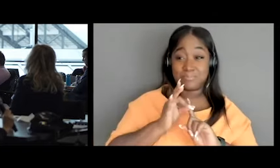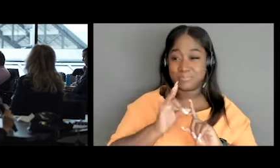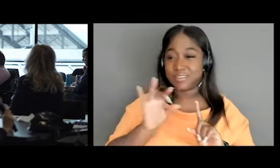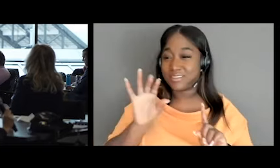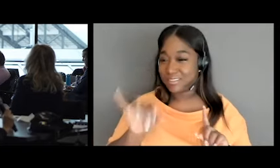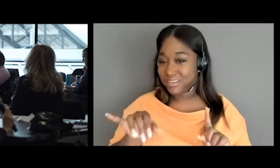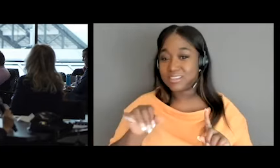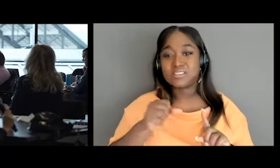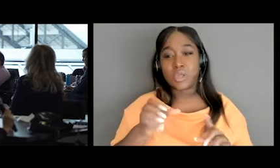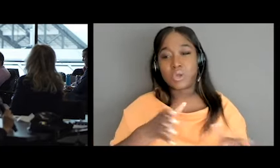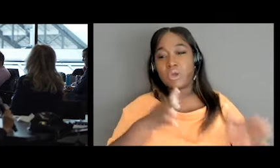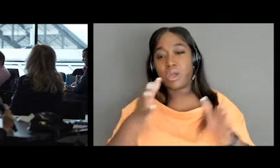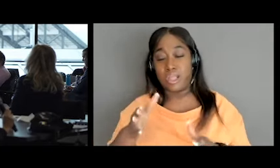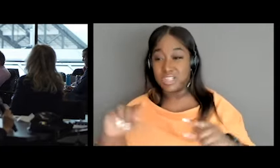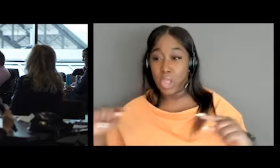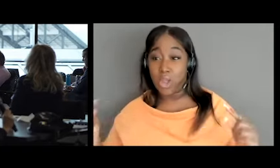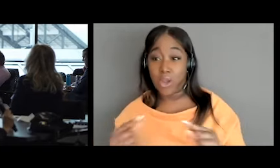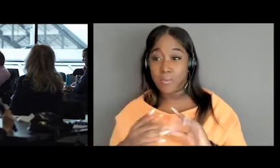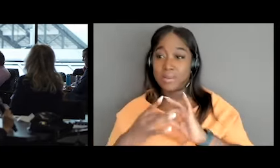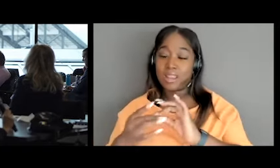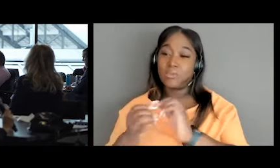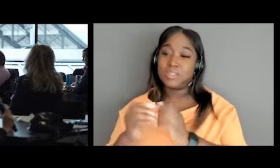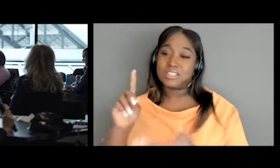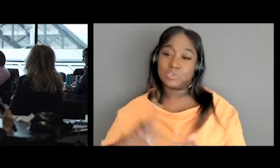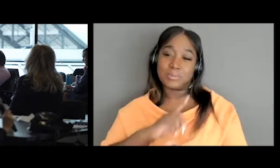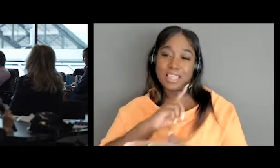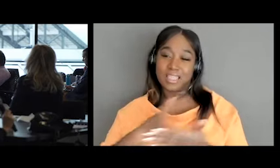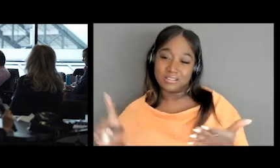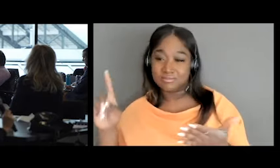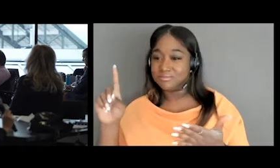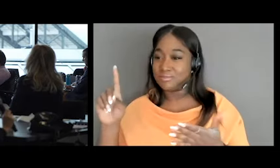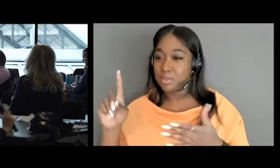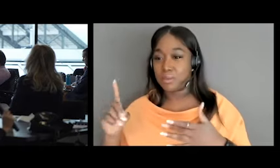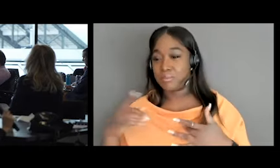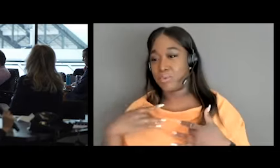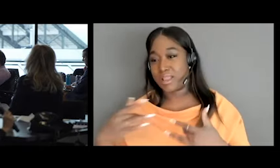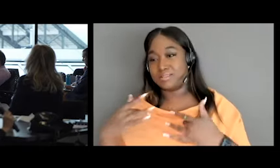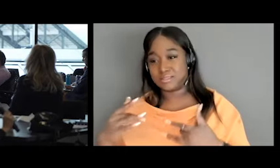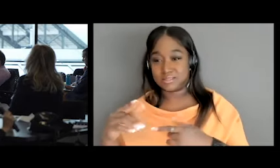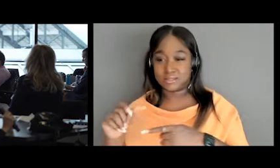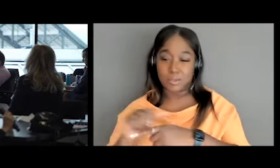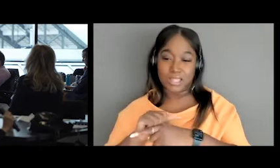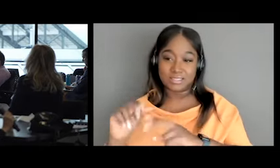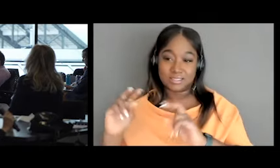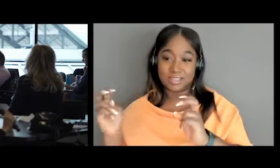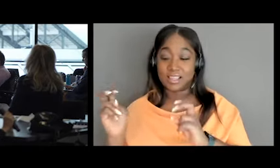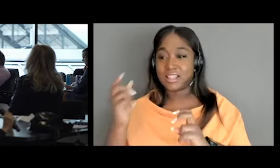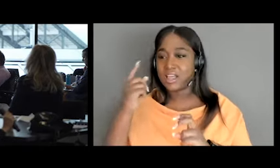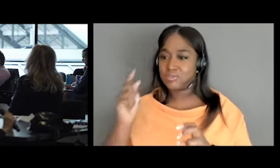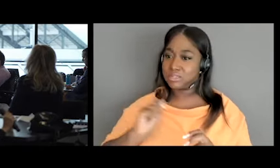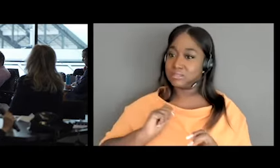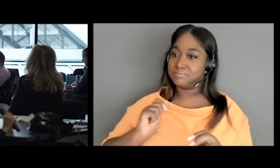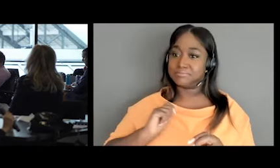to discriminatory practices, such as a wheelchair user using